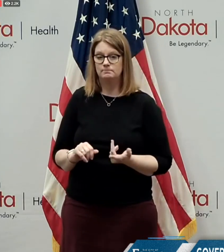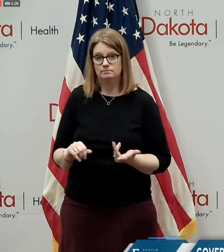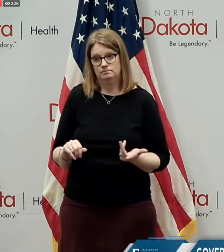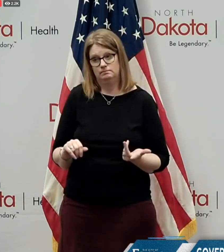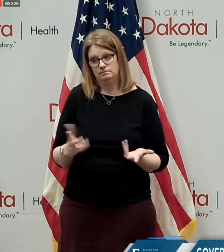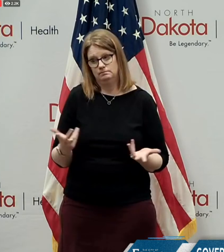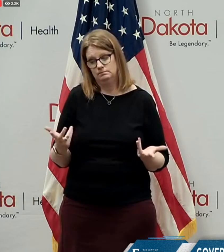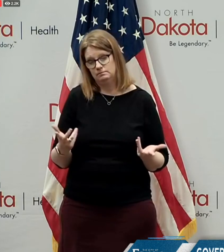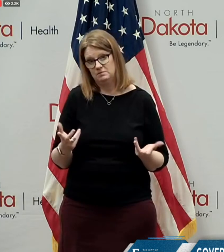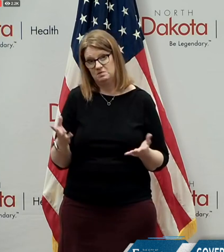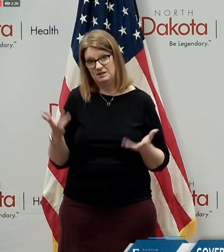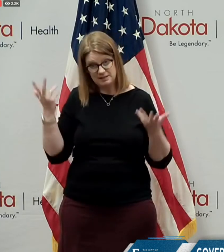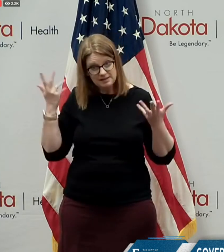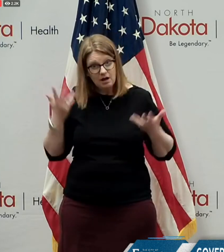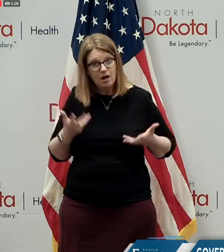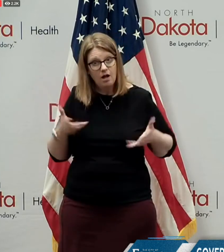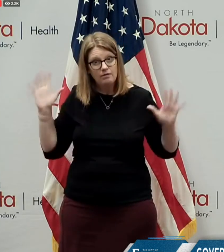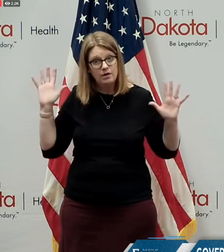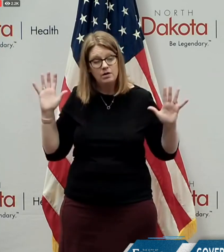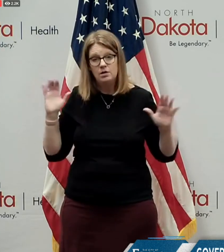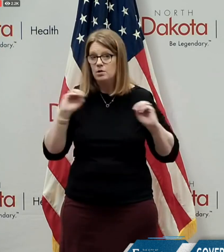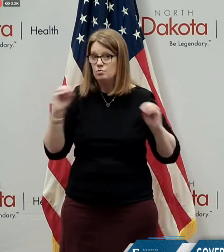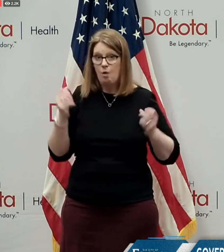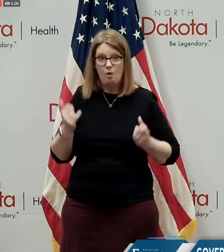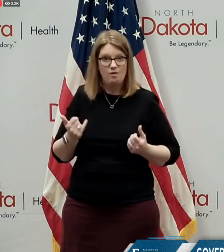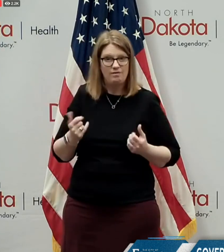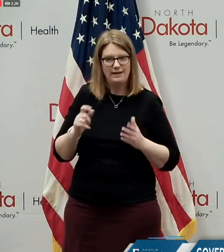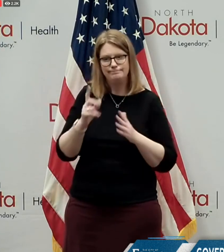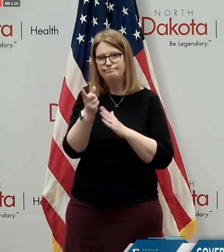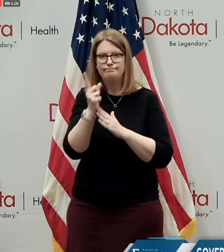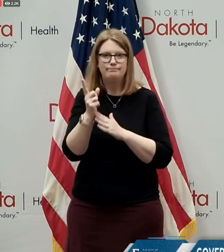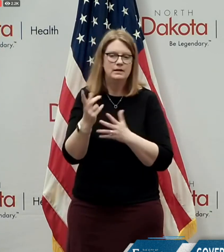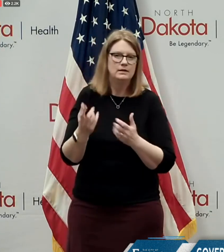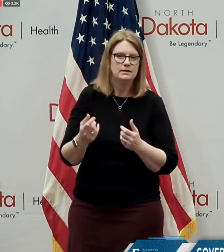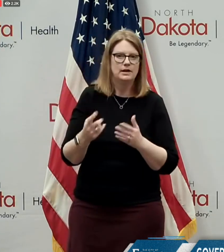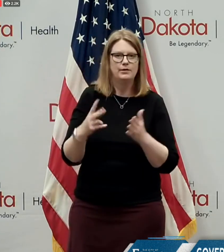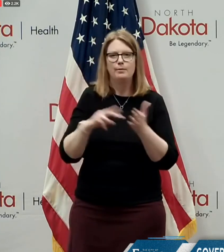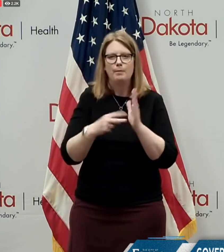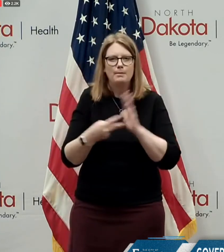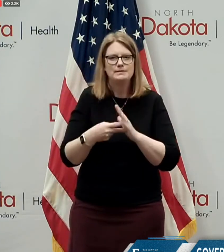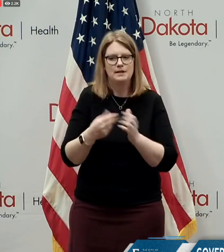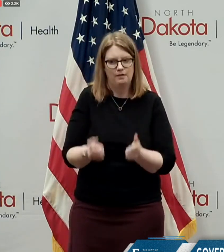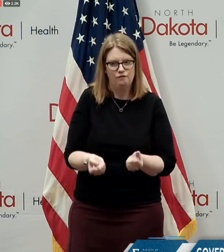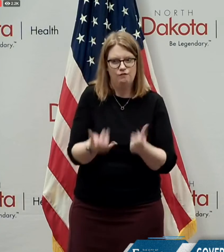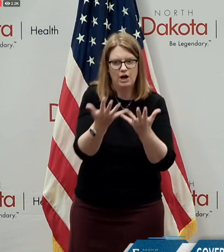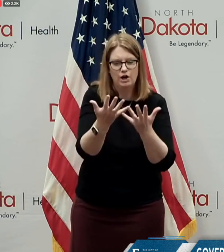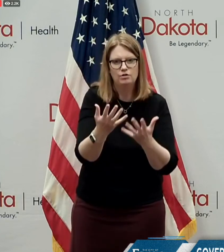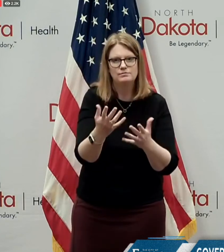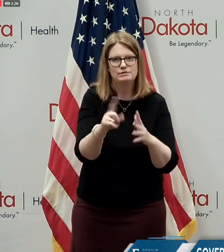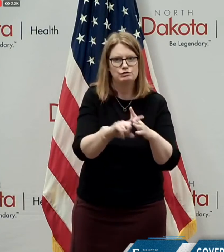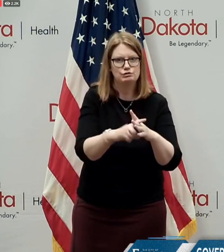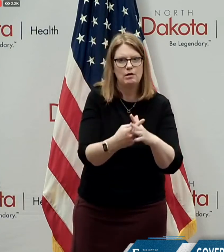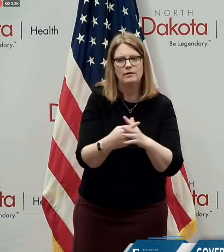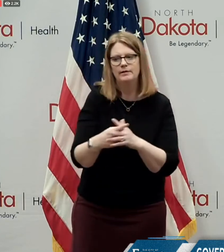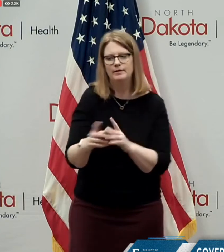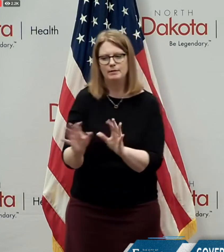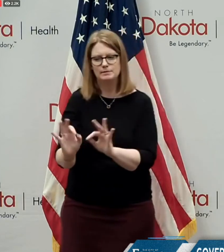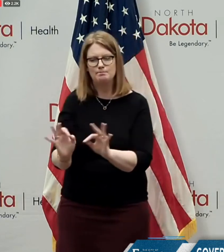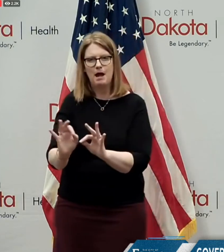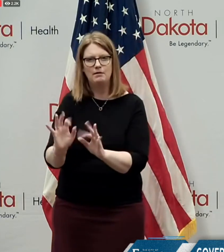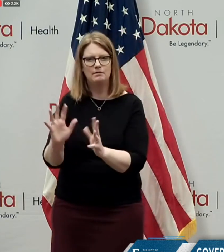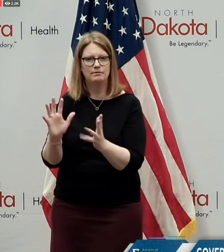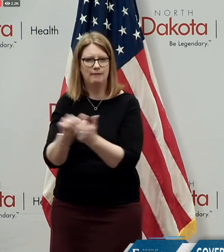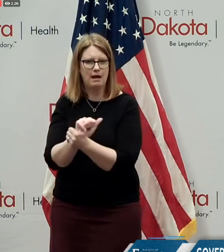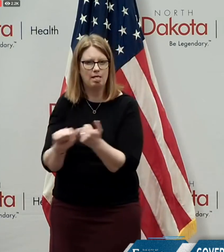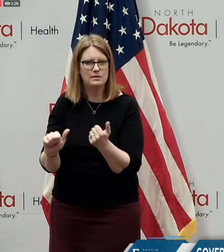no arson, no serious injuries, minor minor vandalism,